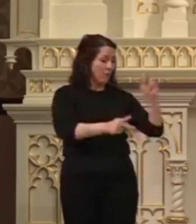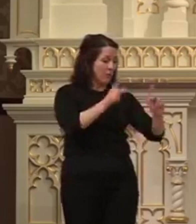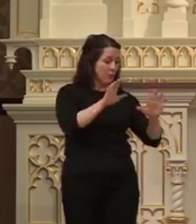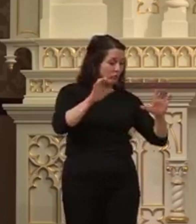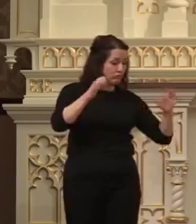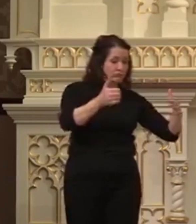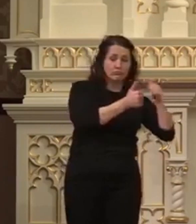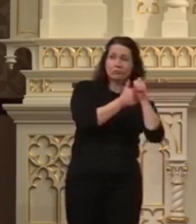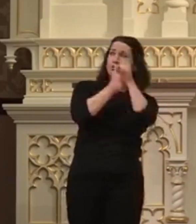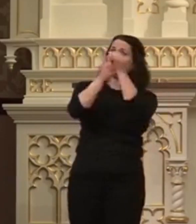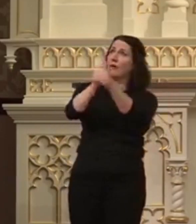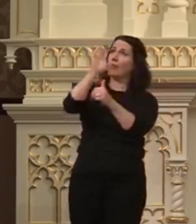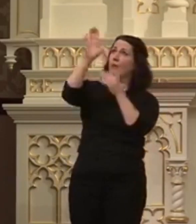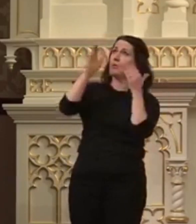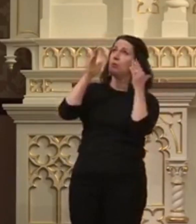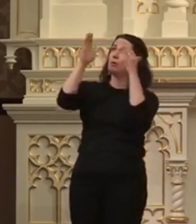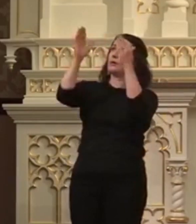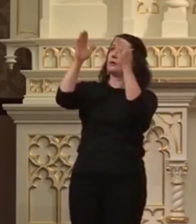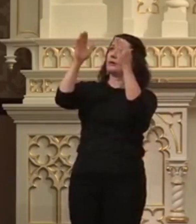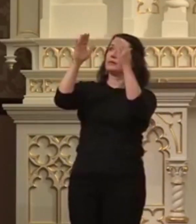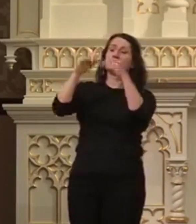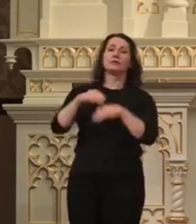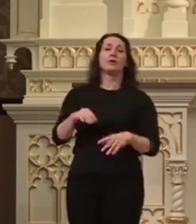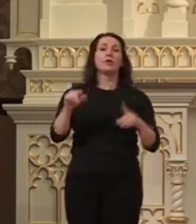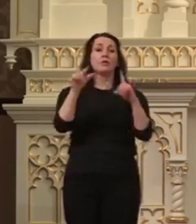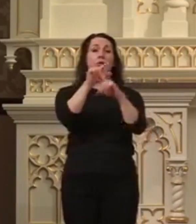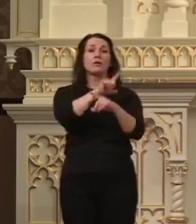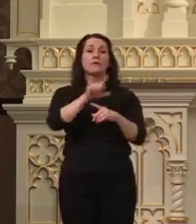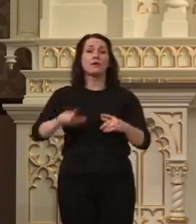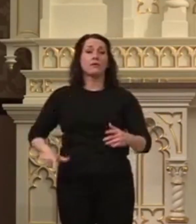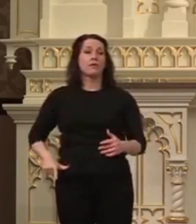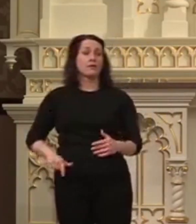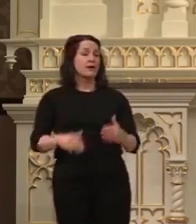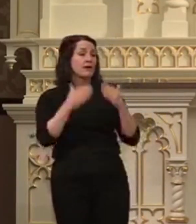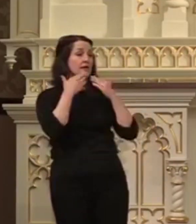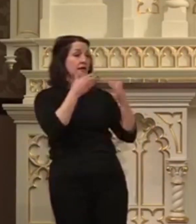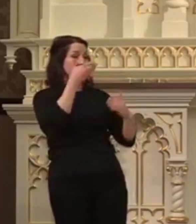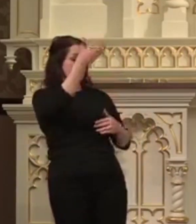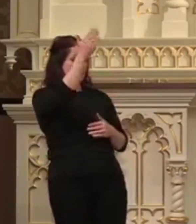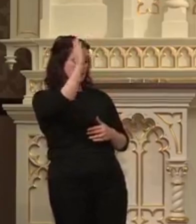The word of the Lord. Thanks be to God.